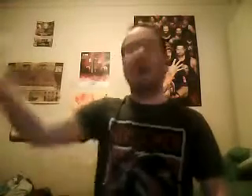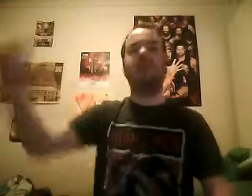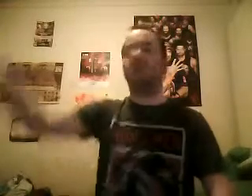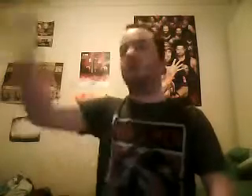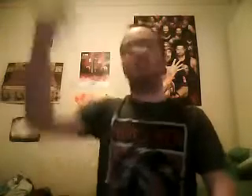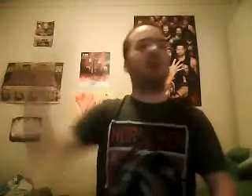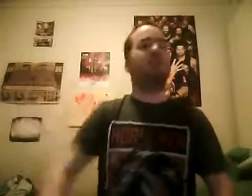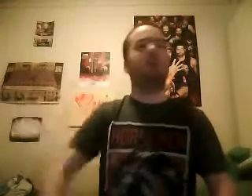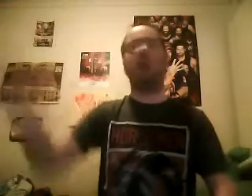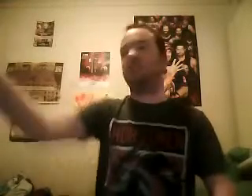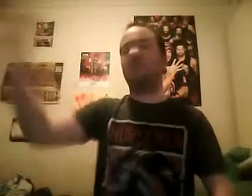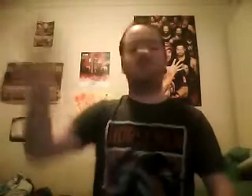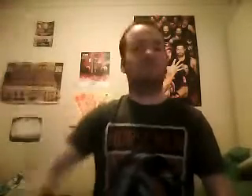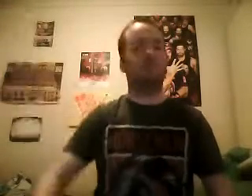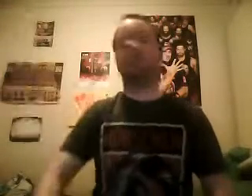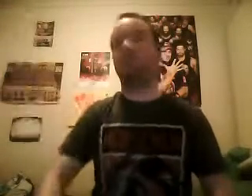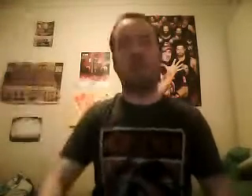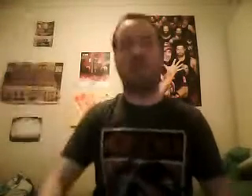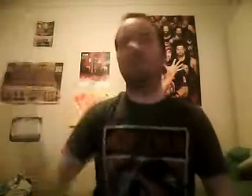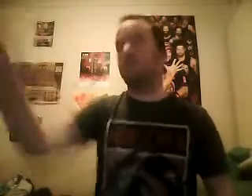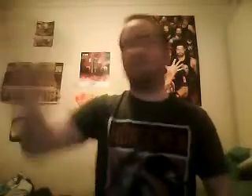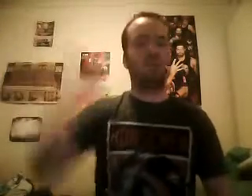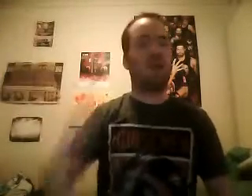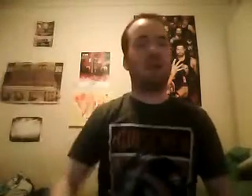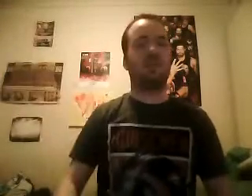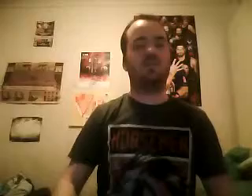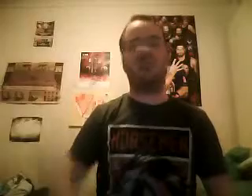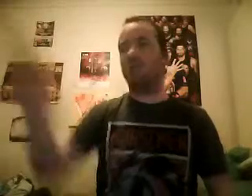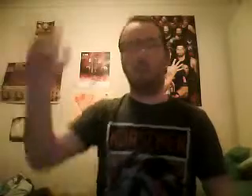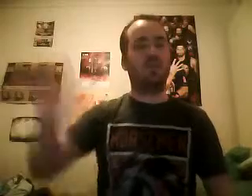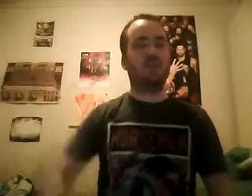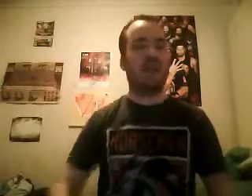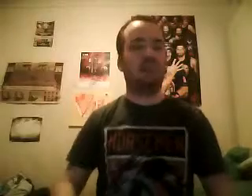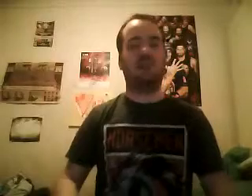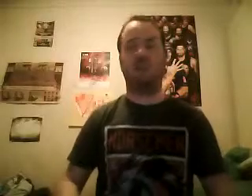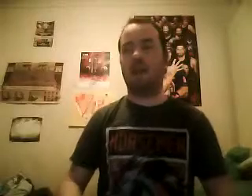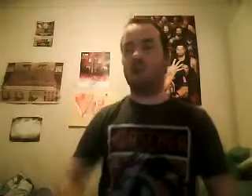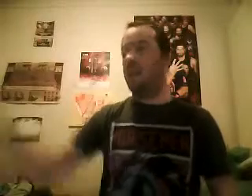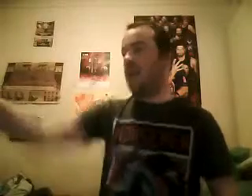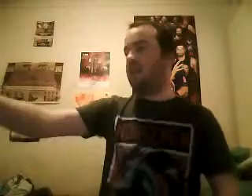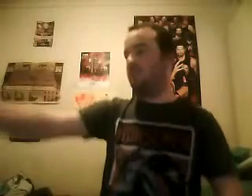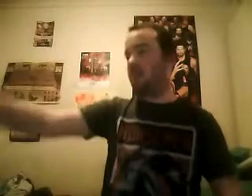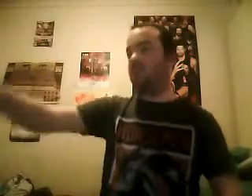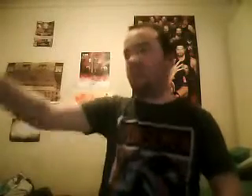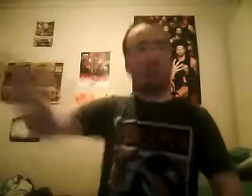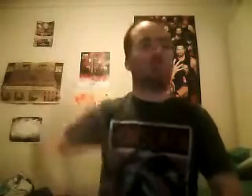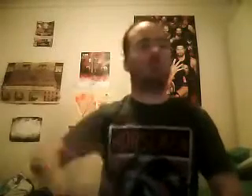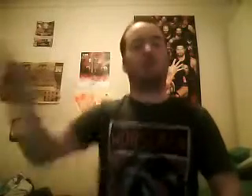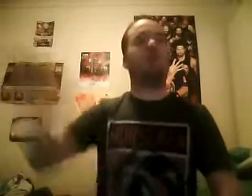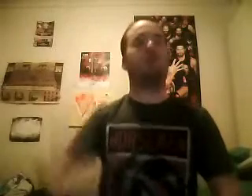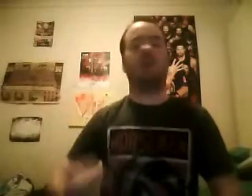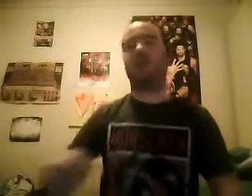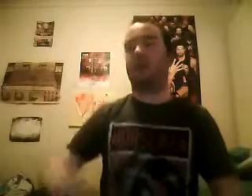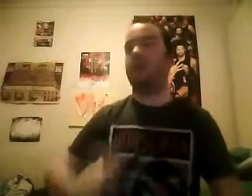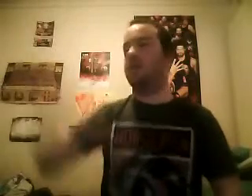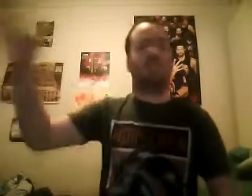happened? Roman Reigns delivered a spear to Elias to win the tag team match. And then R-Truth crawls over because the